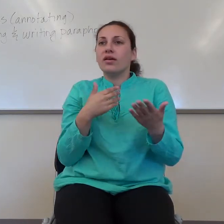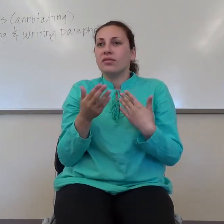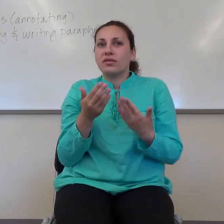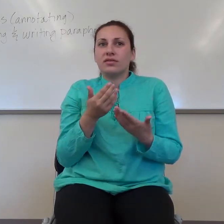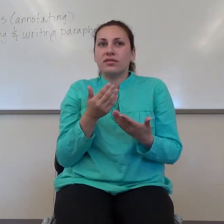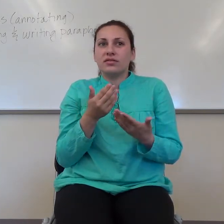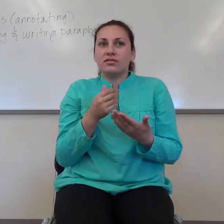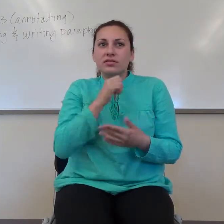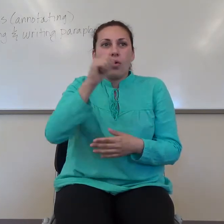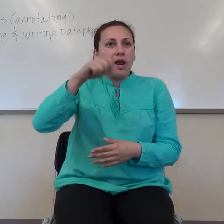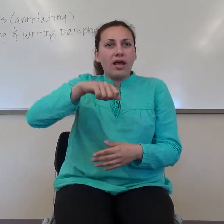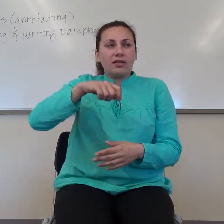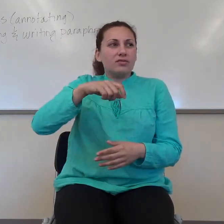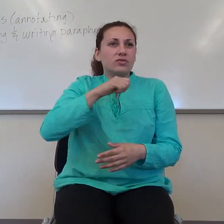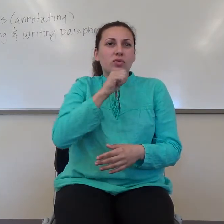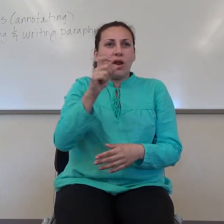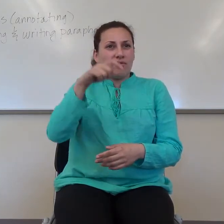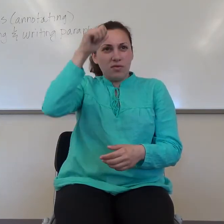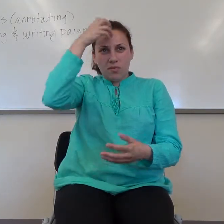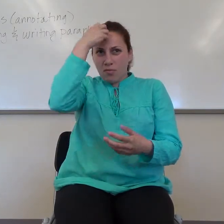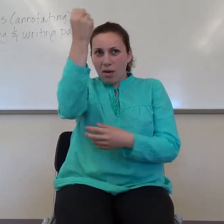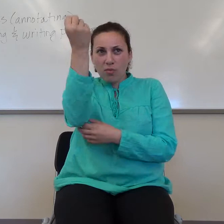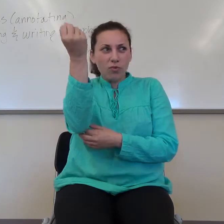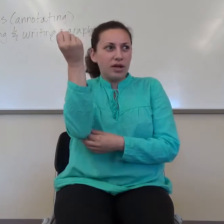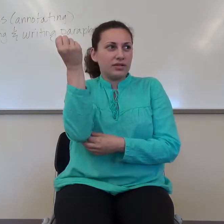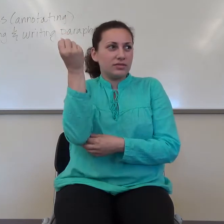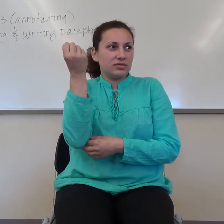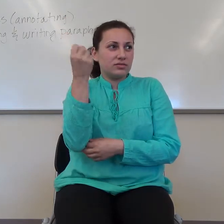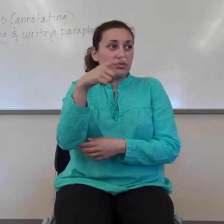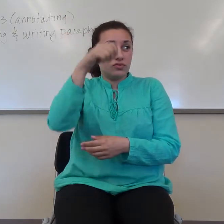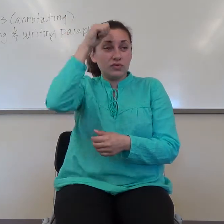numbers. Do you remember talking about this at all?